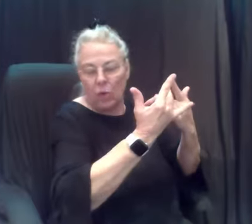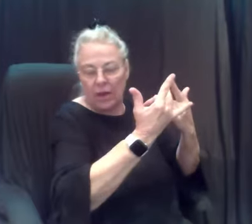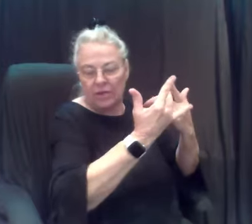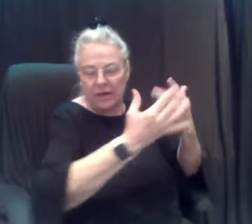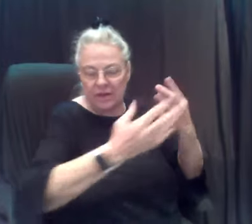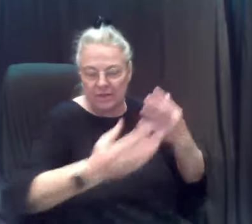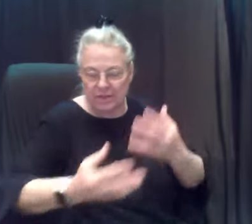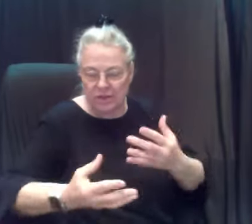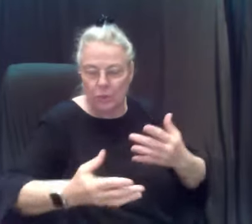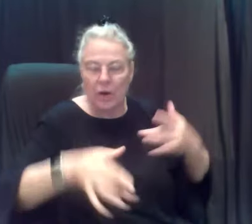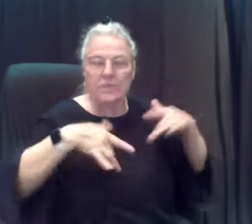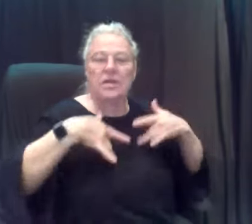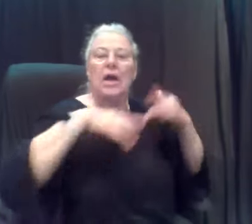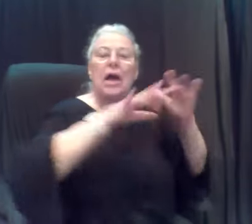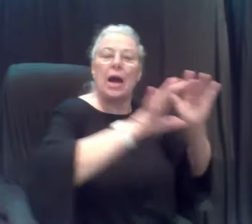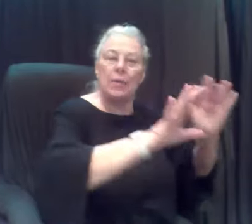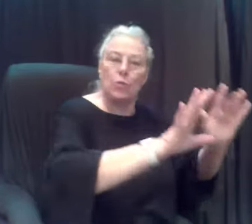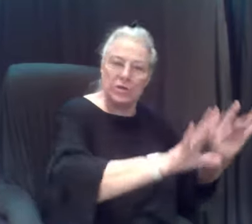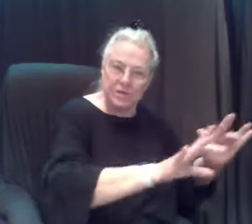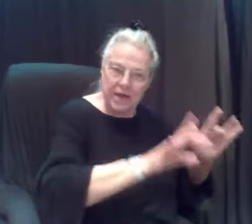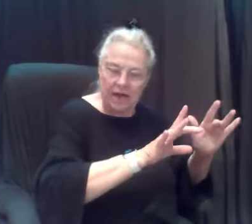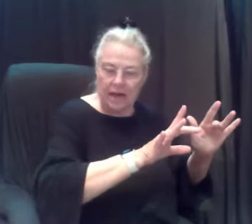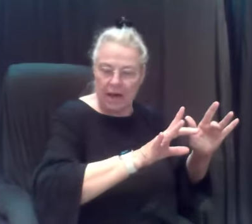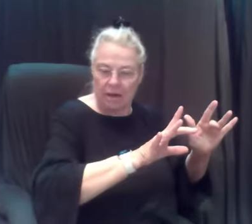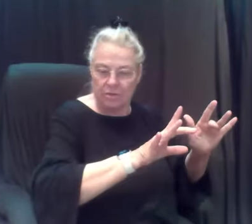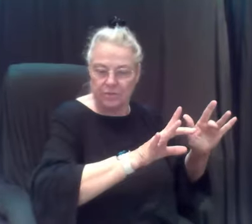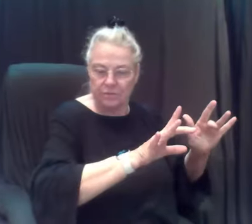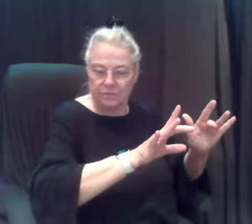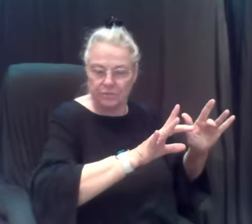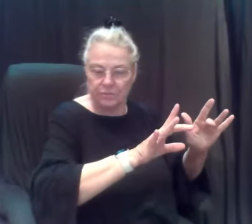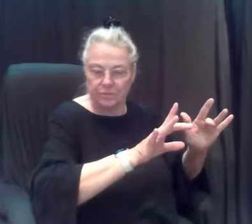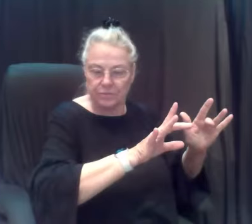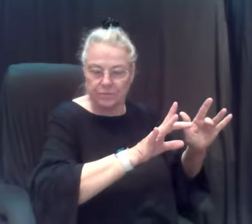that it is expressed, I'm going to take it out.